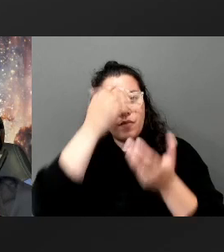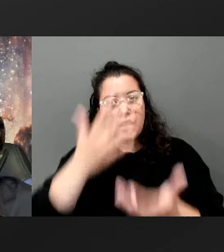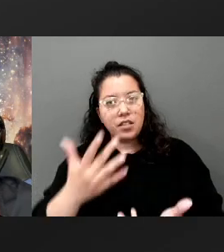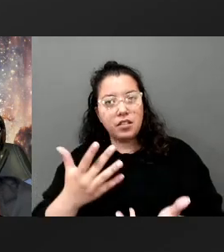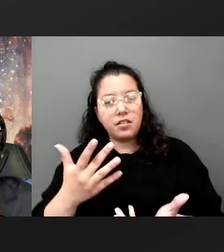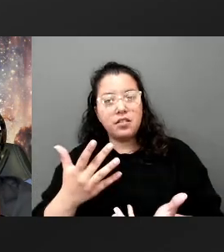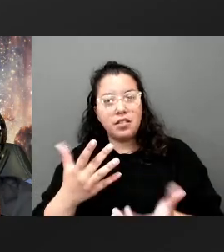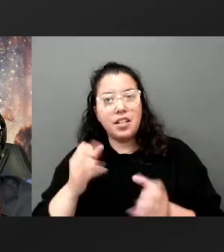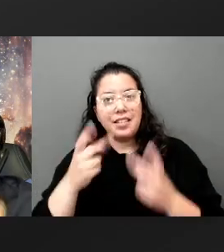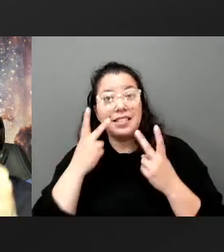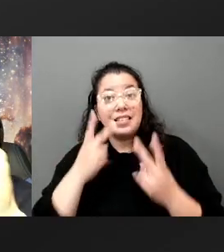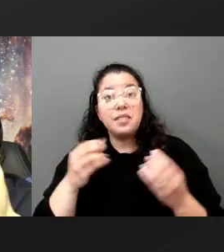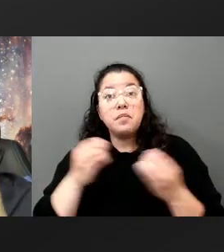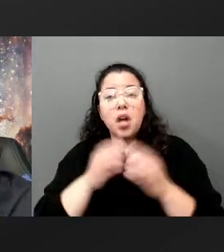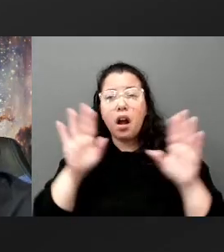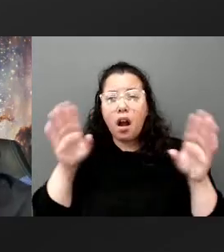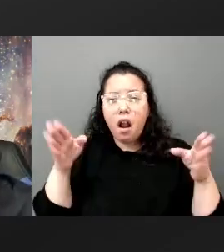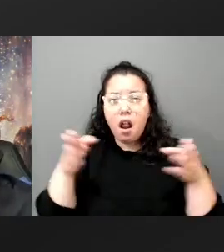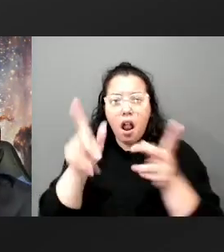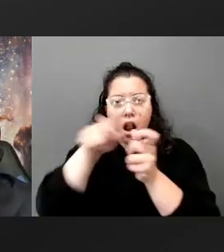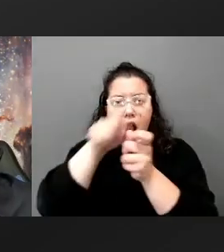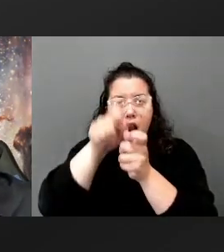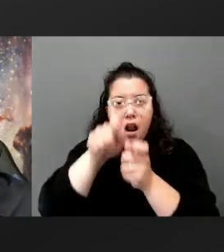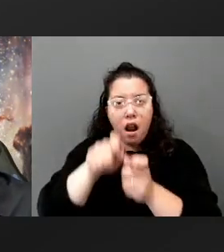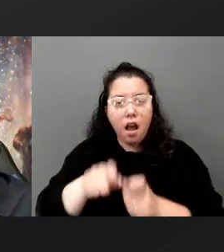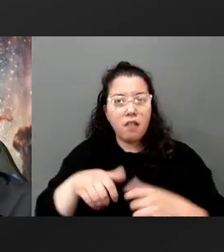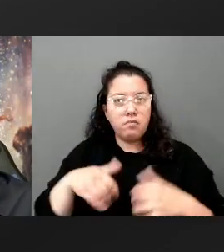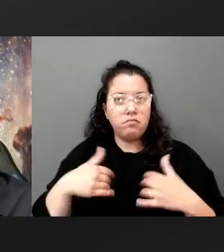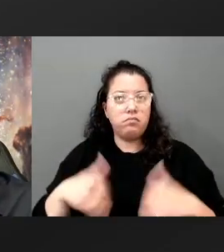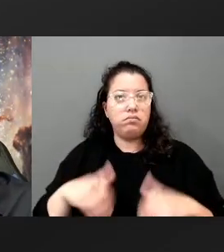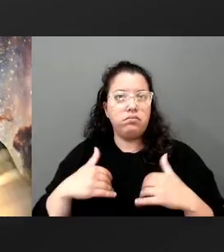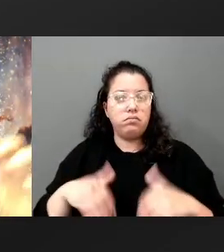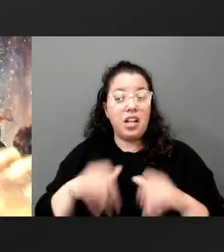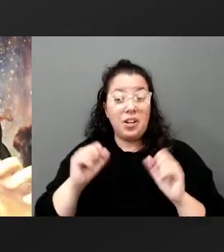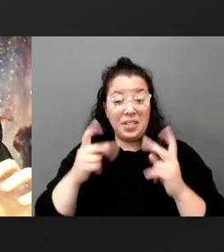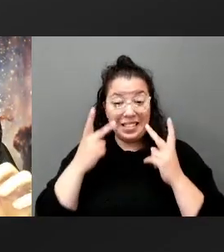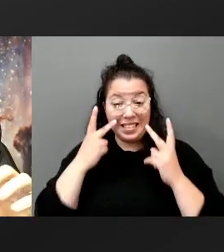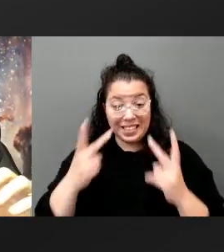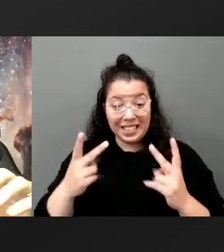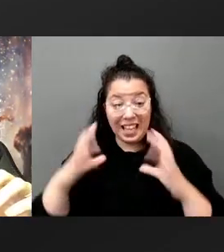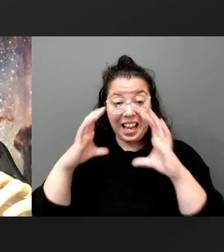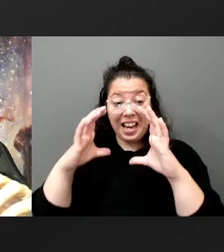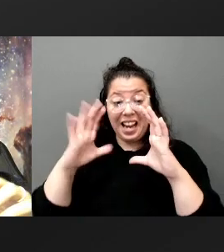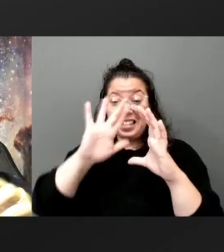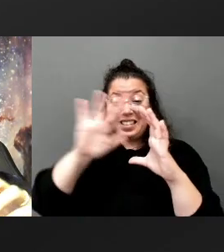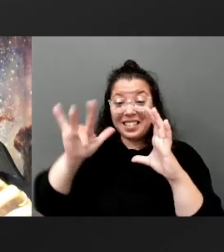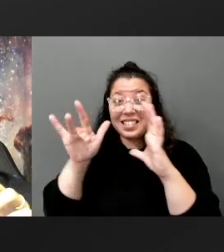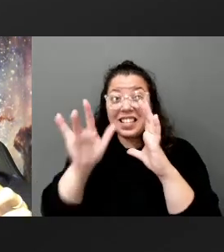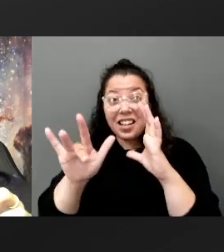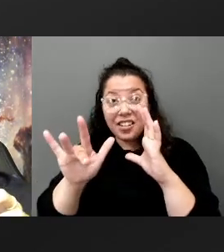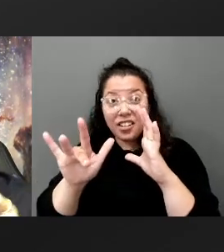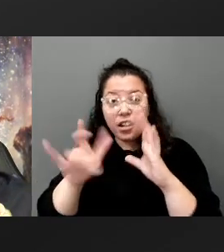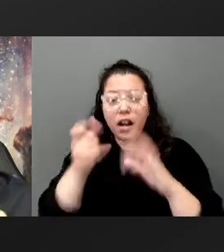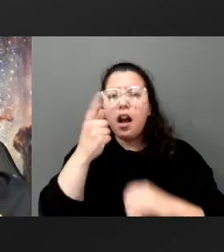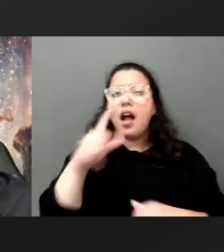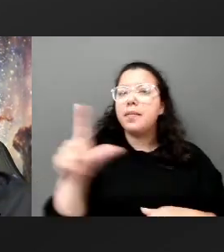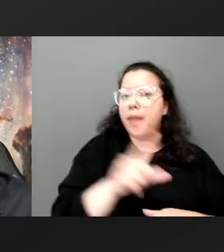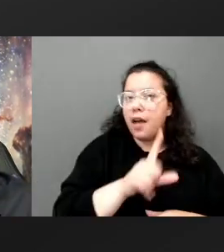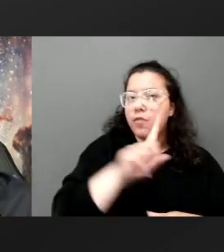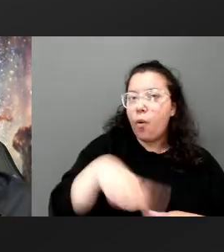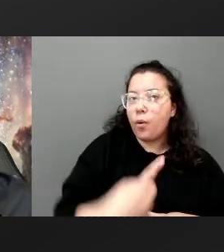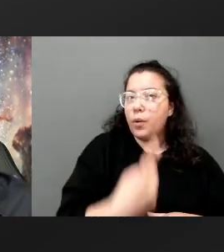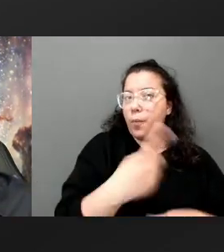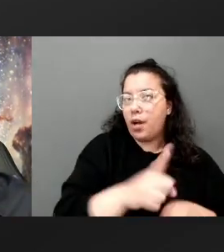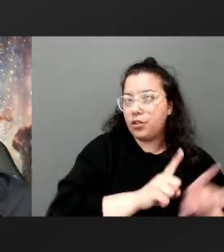now you can see what the very center of this nebula looks like in the two, and on the left there's just a single star, and on the right there's two stars, and you see